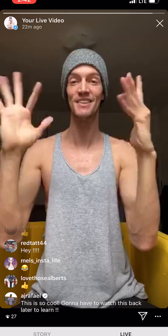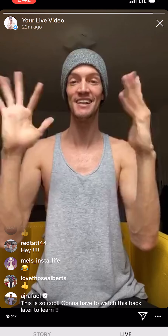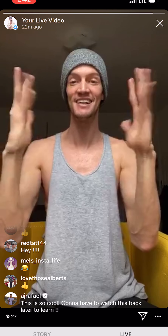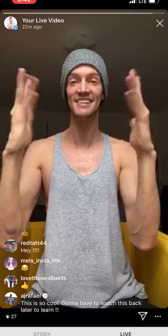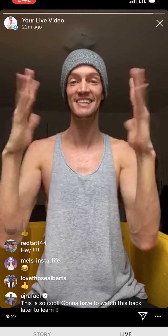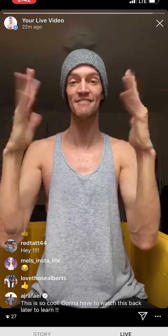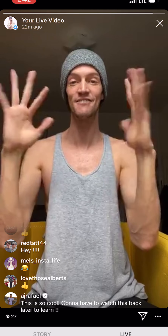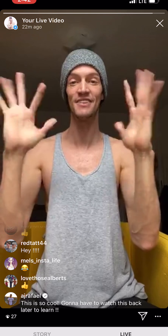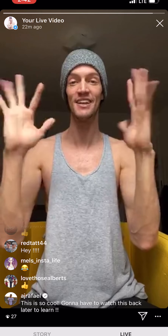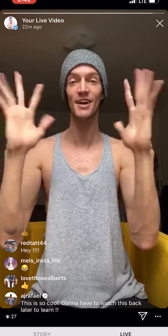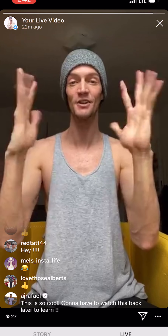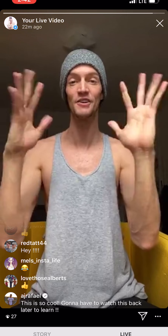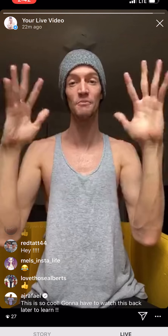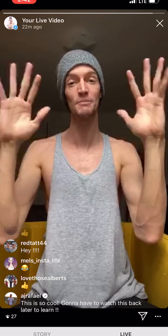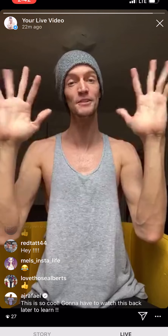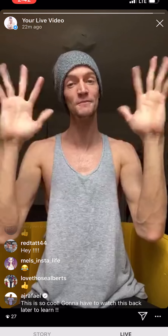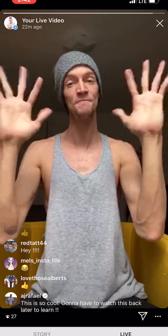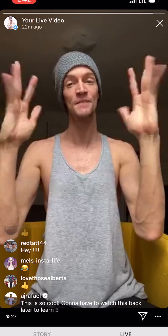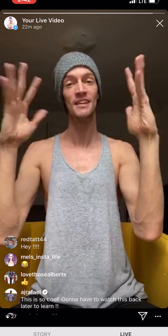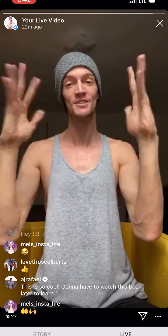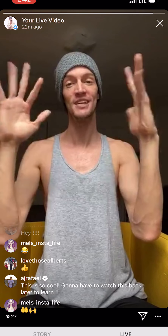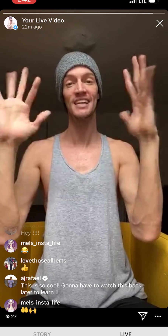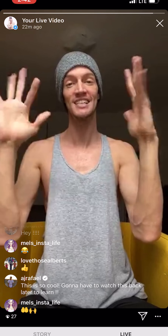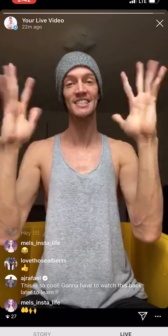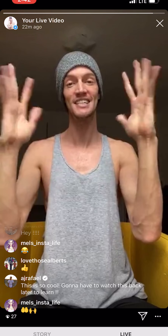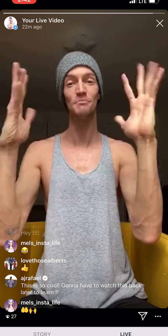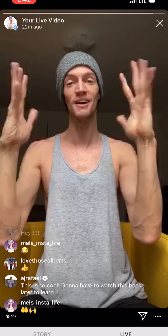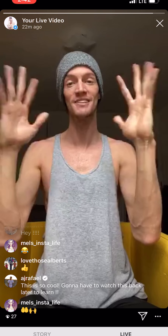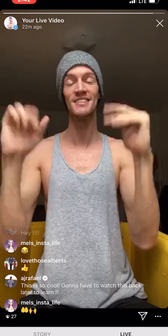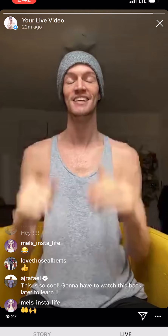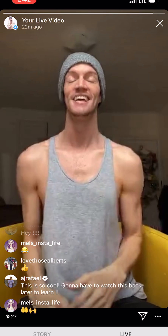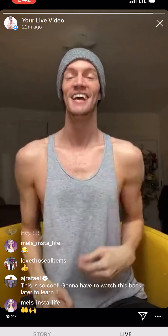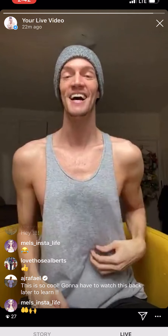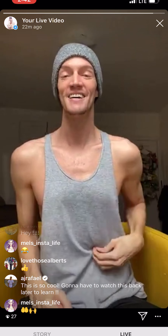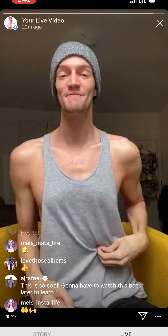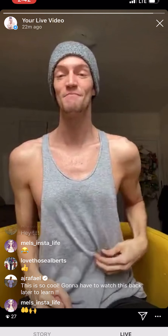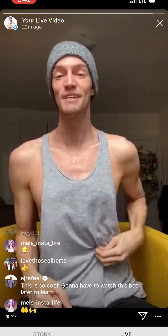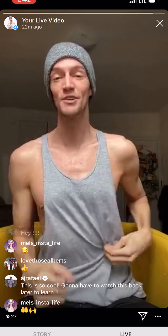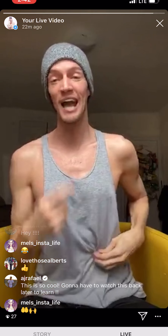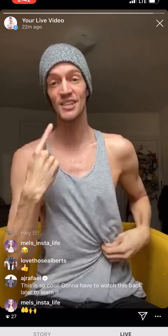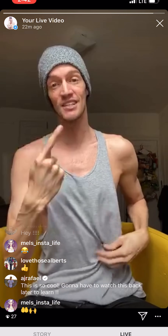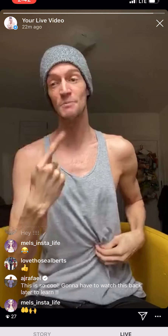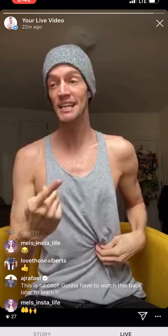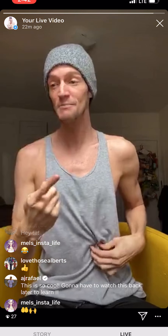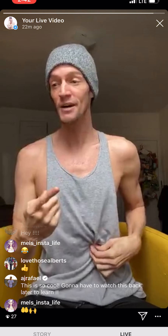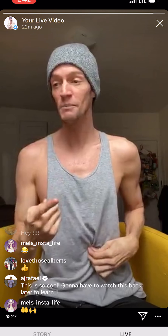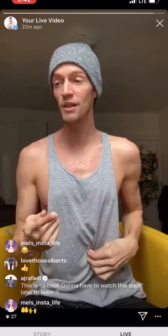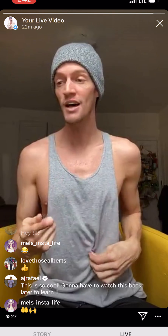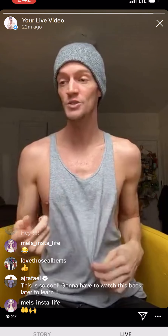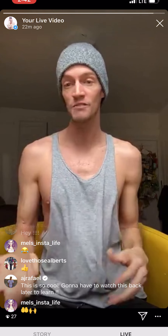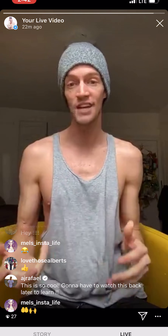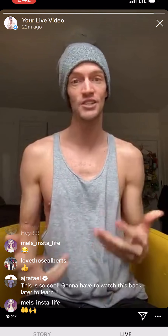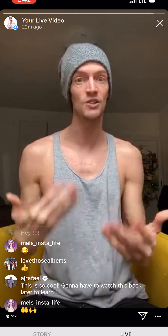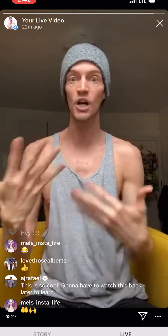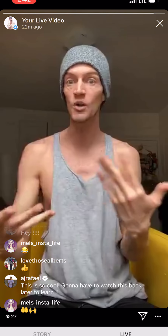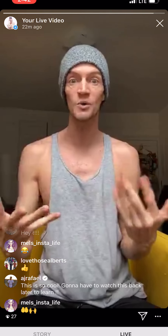deaf and hard of hearing people do. So they can actually see applause. Um, but if you're actually speaking about applause or ovation, you're like, oh, there was a